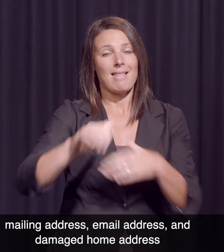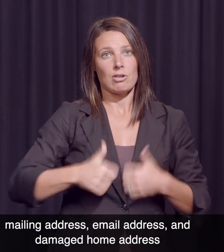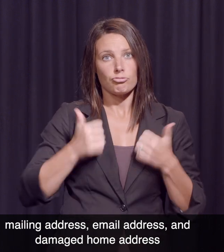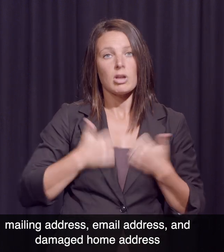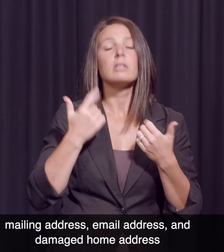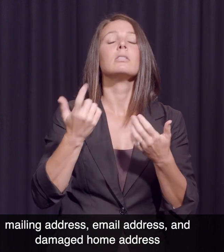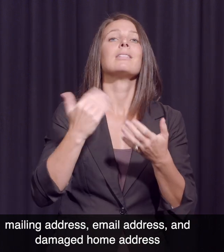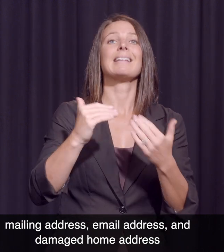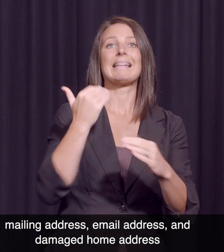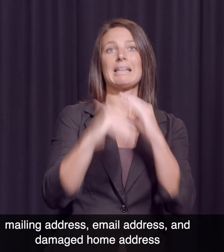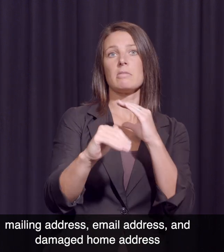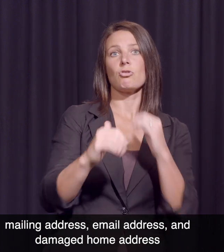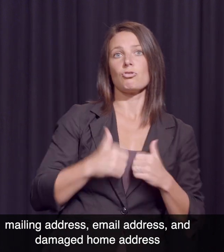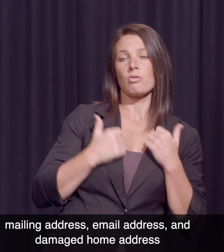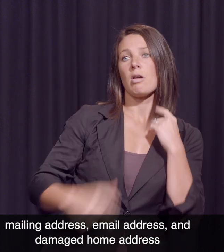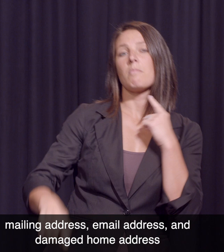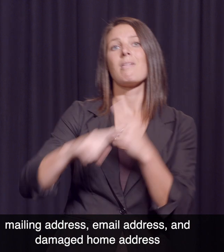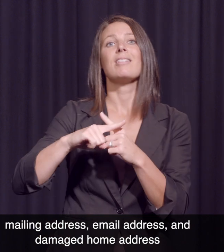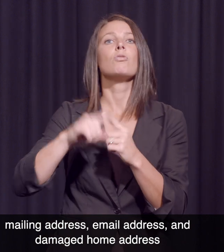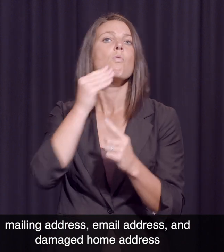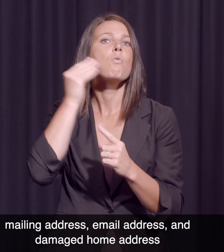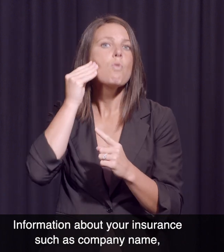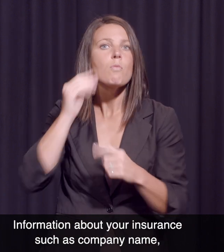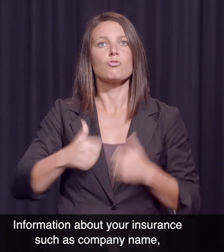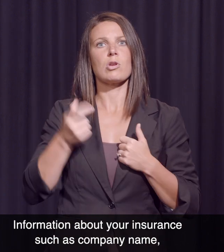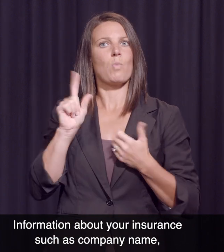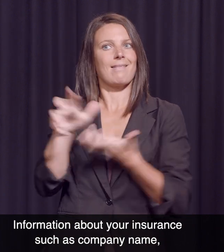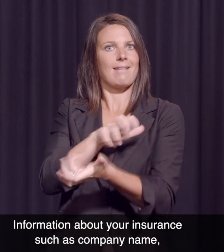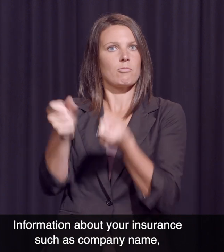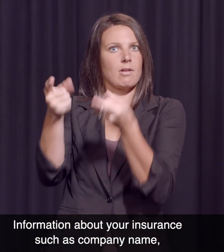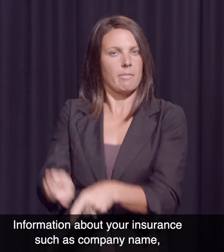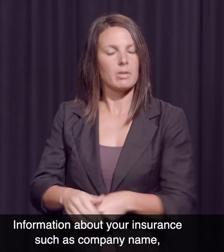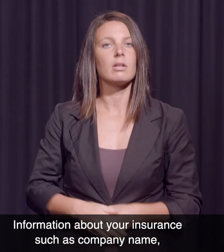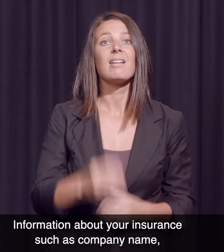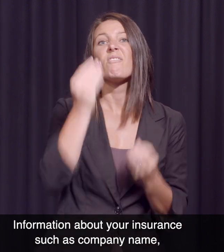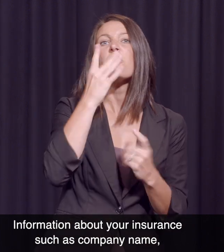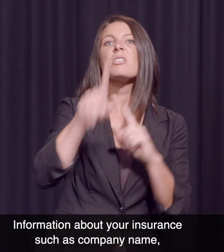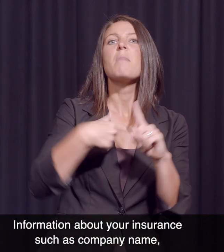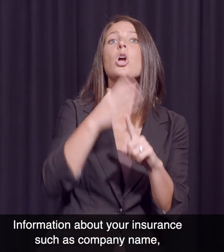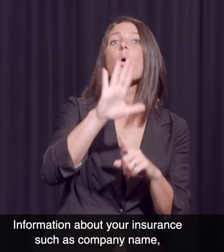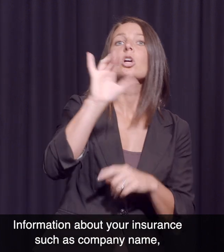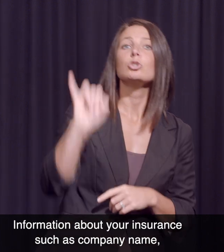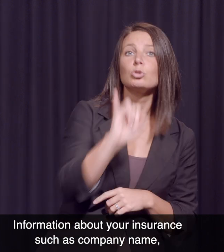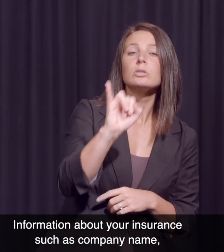address, and damaged home address. Information about your insurance, such as company name,